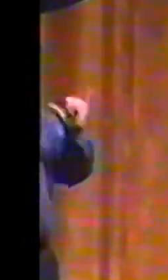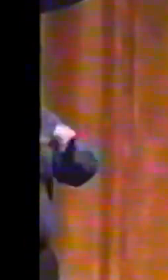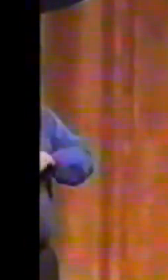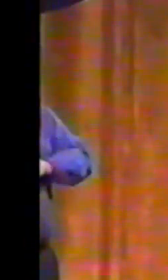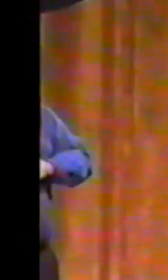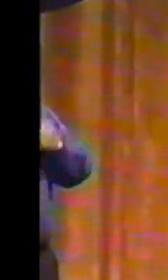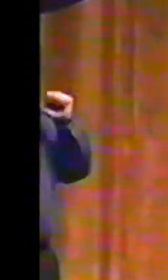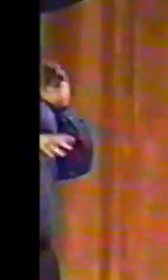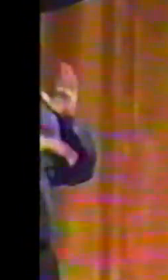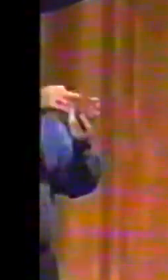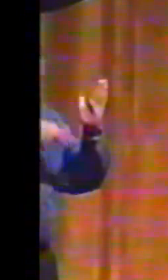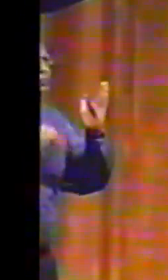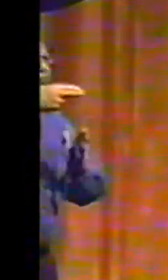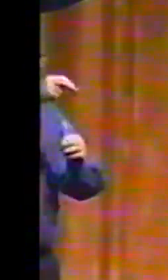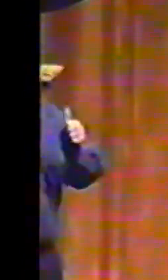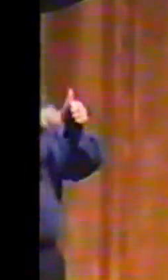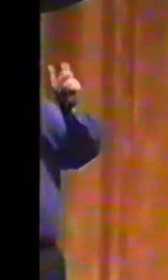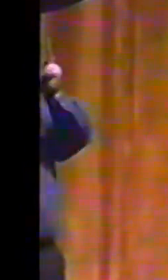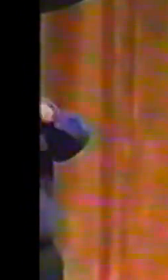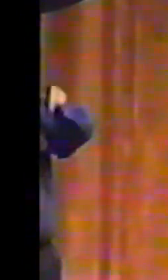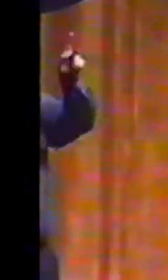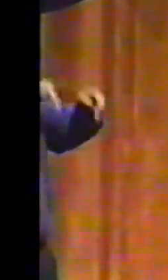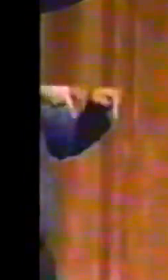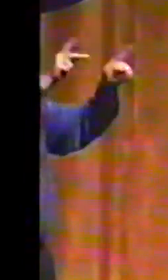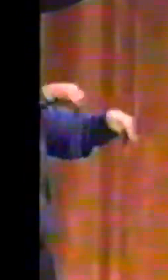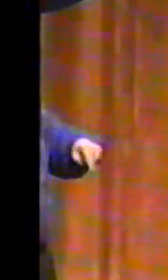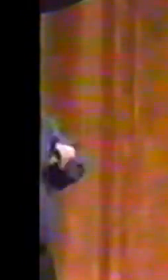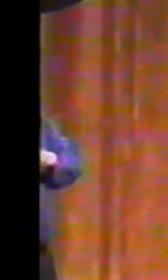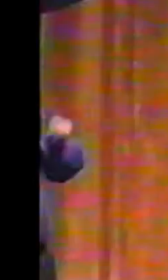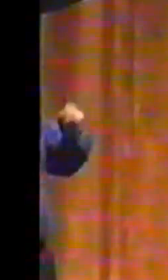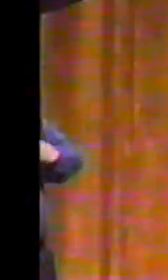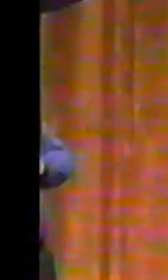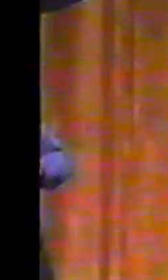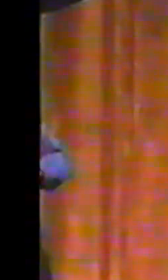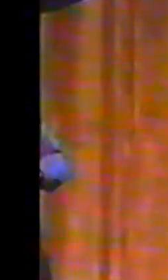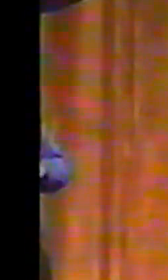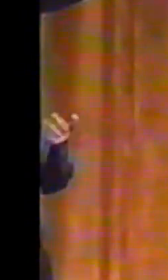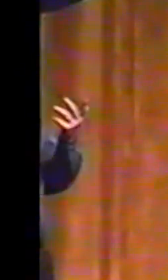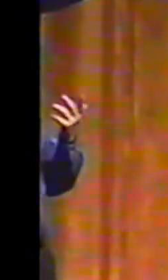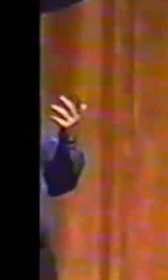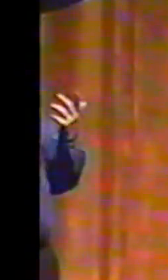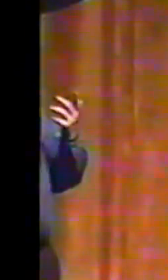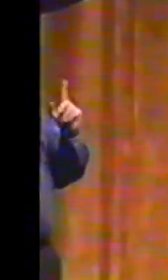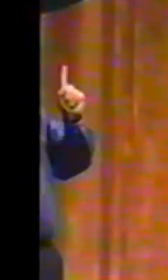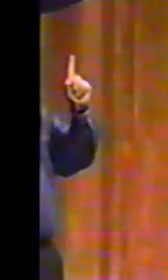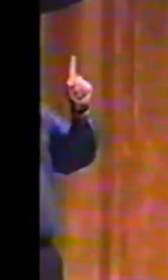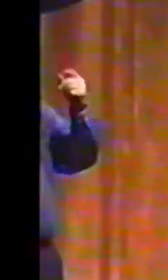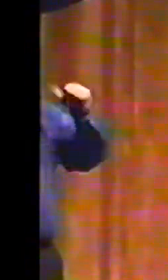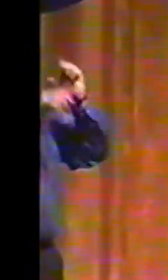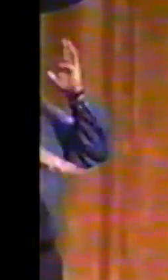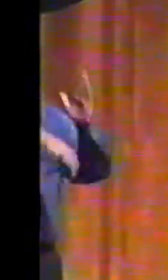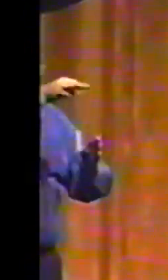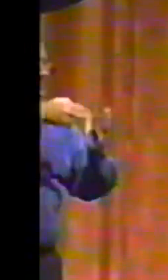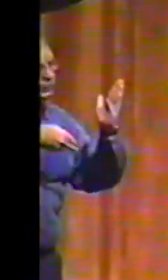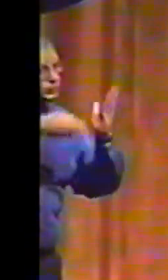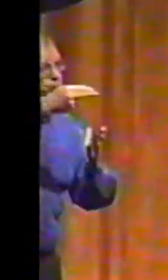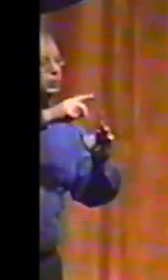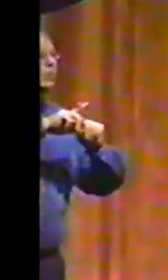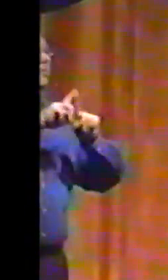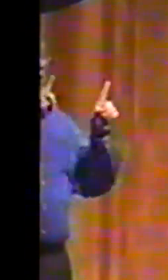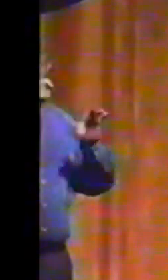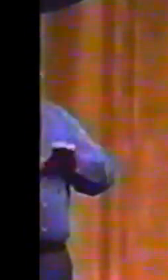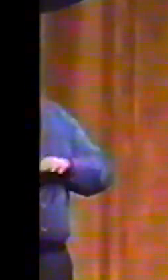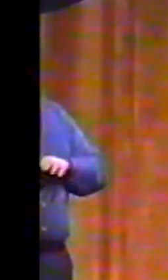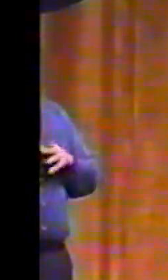truth. It's a goal. It's an ideal, and understanding that that's your pursuit is at least takes you in the